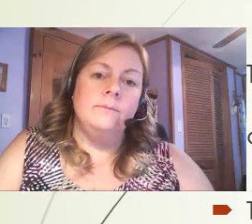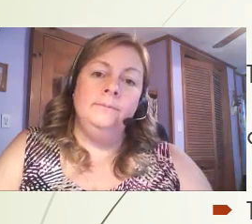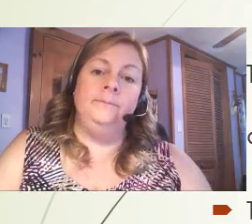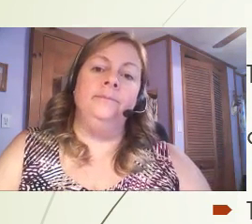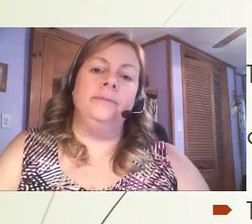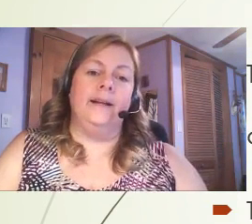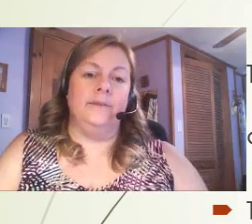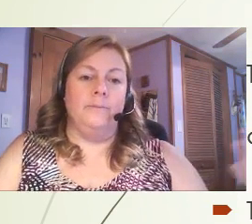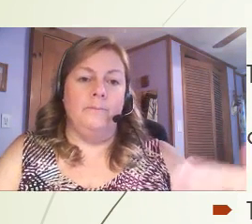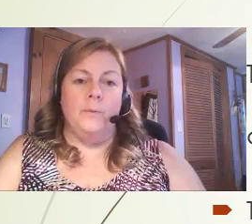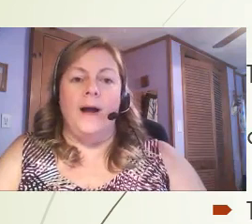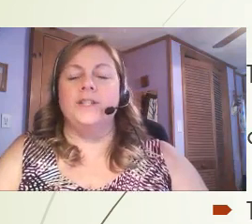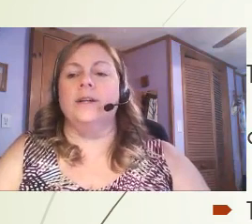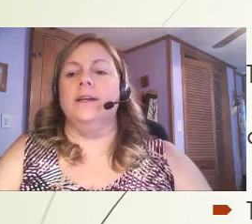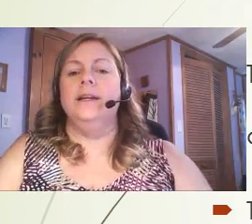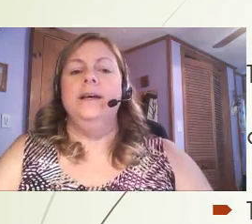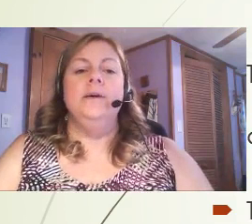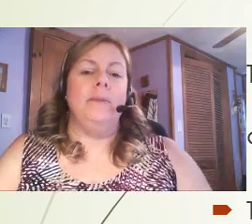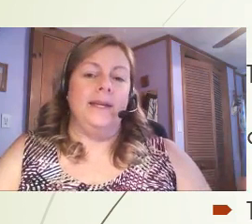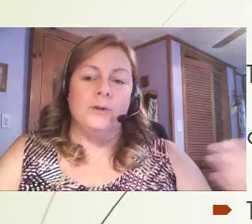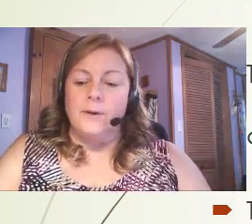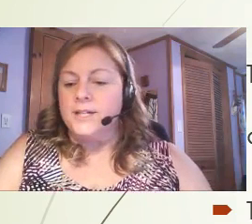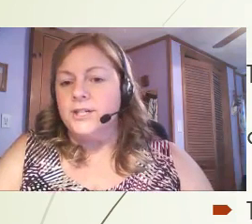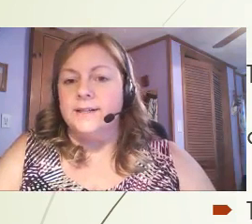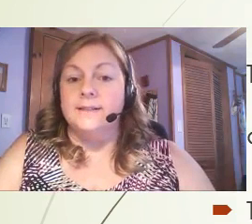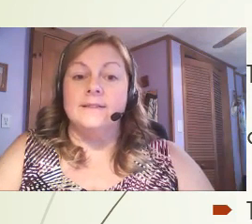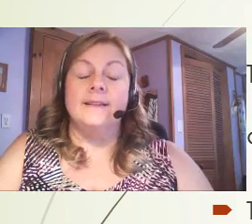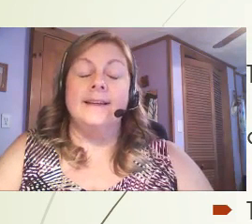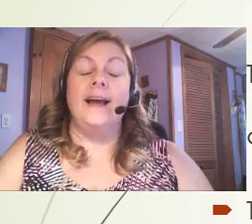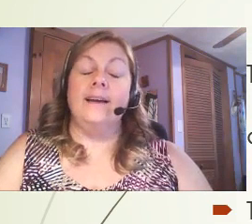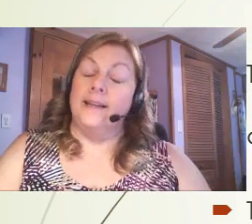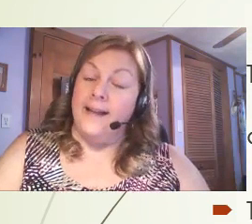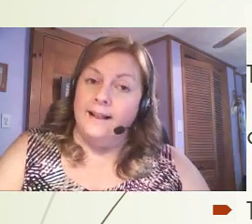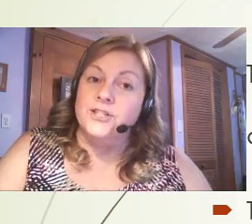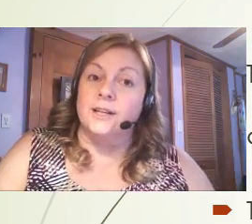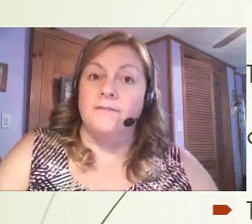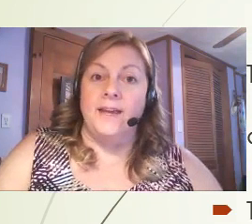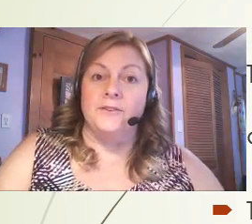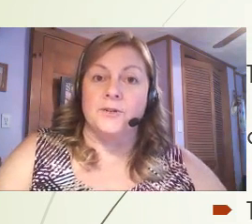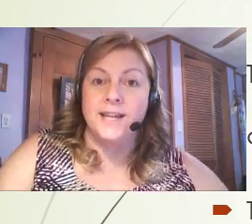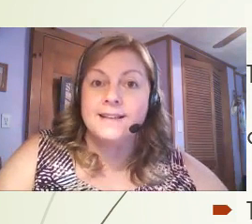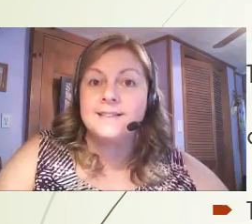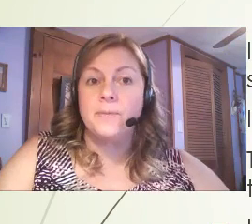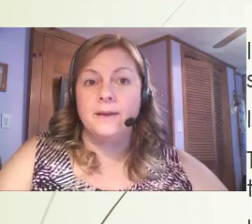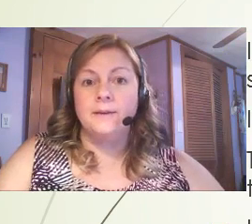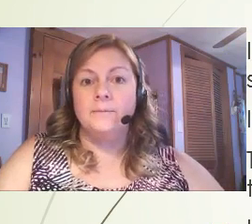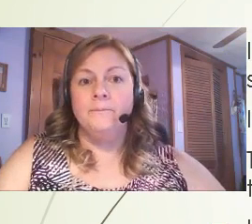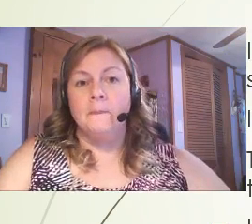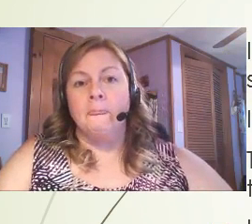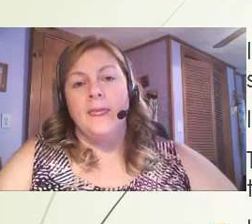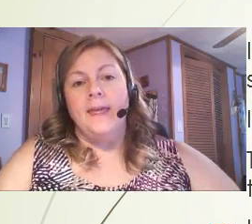usage. I'll be watching, making corrections, acknowledging if they understand